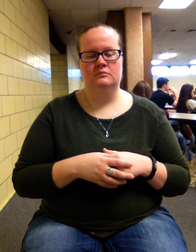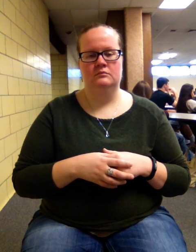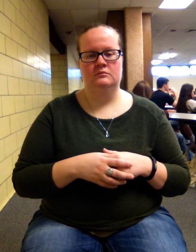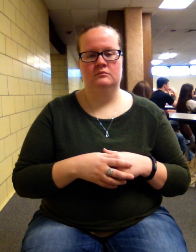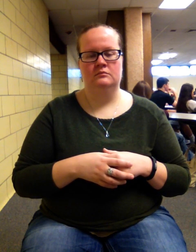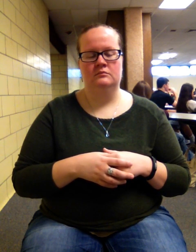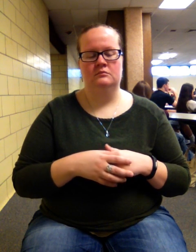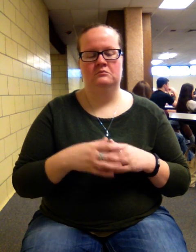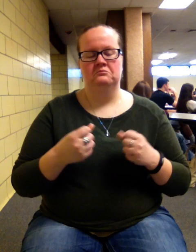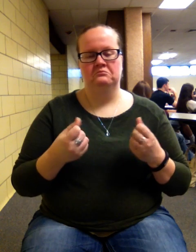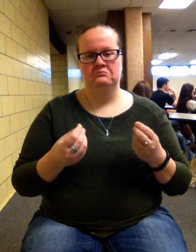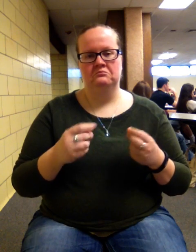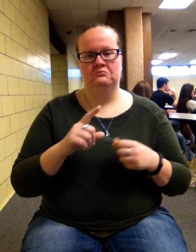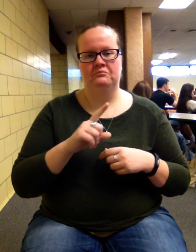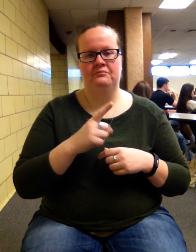So $1